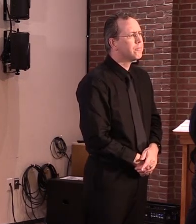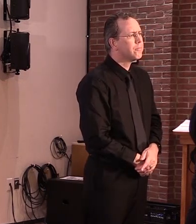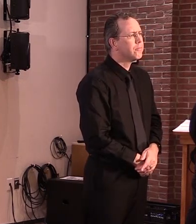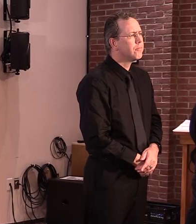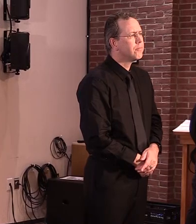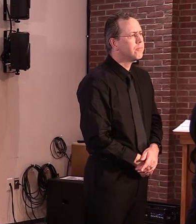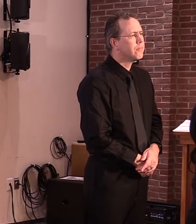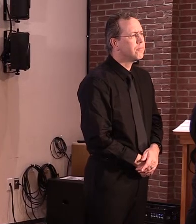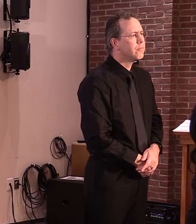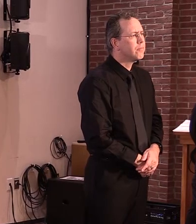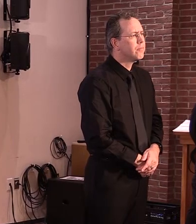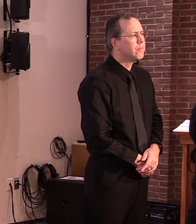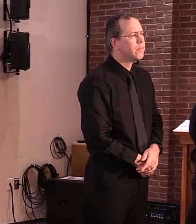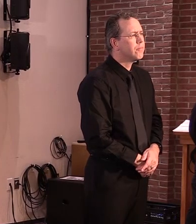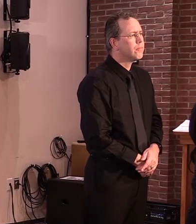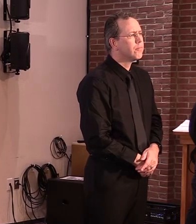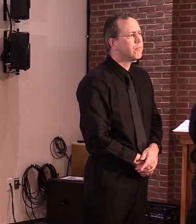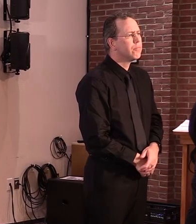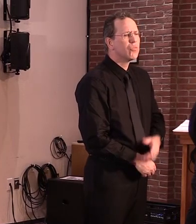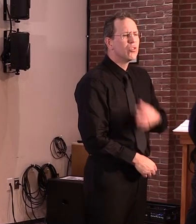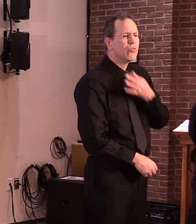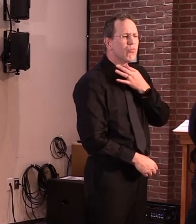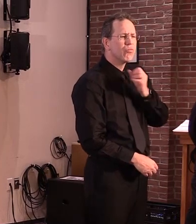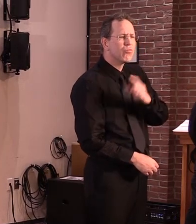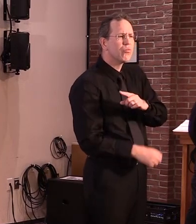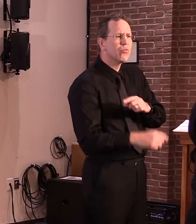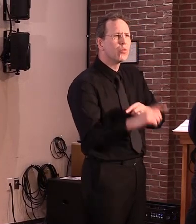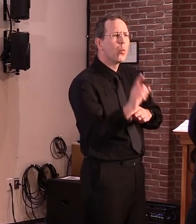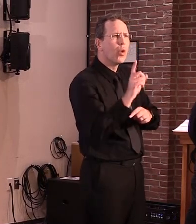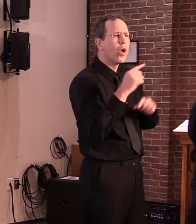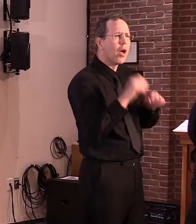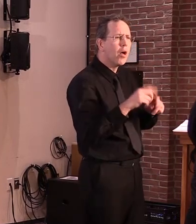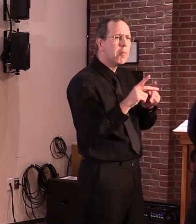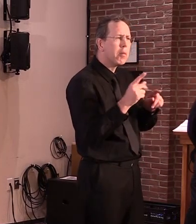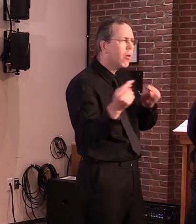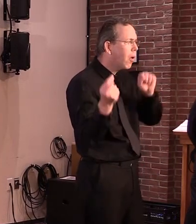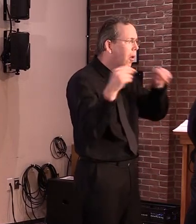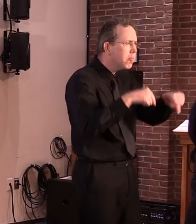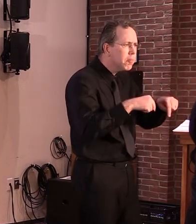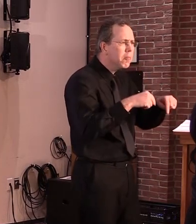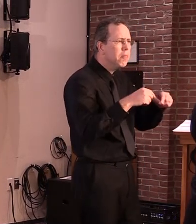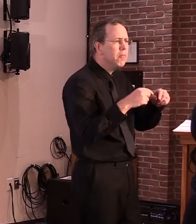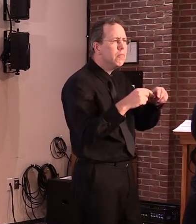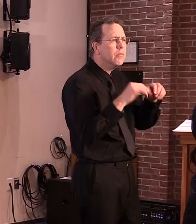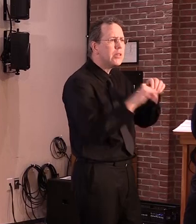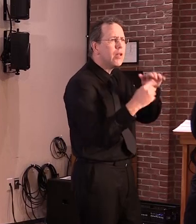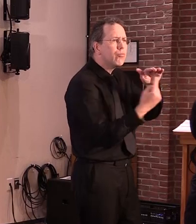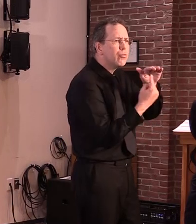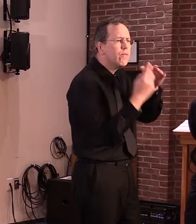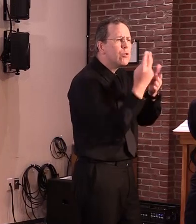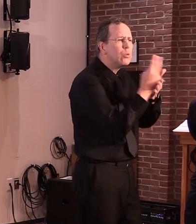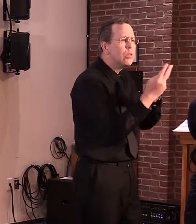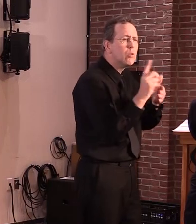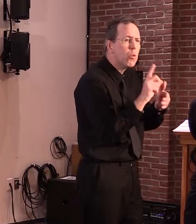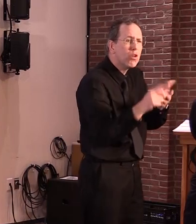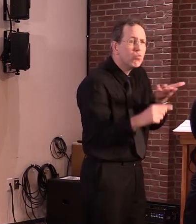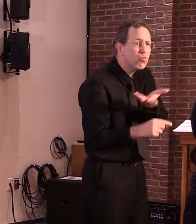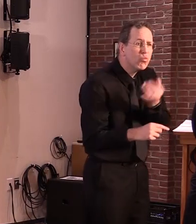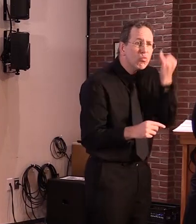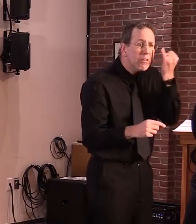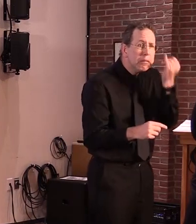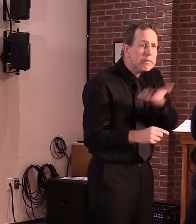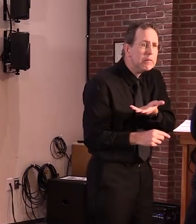or not. I mean, we're just considering all, again, different methods where we might look